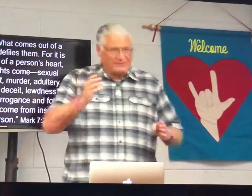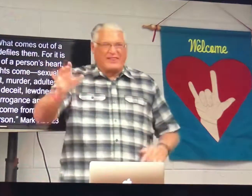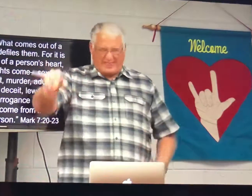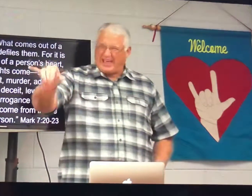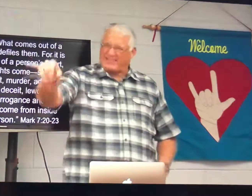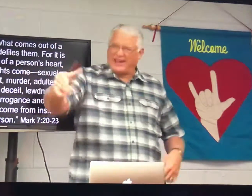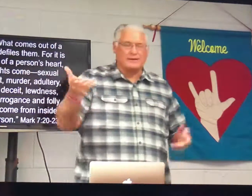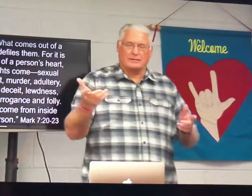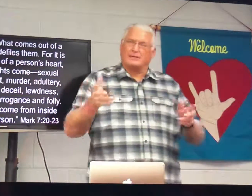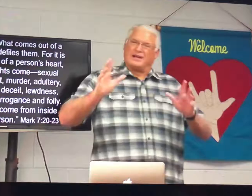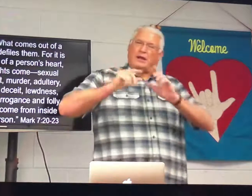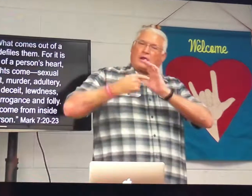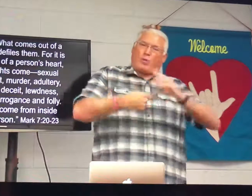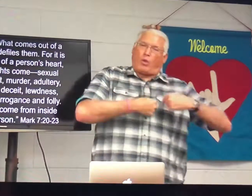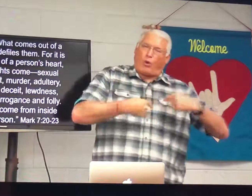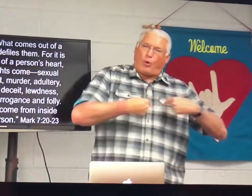That one.